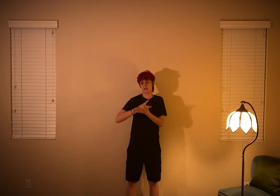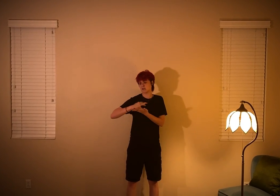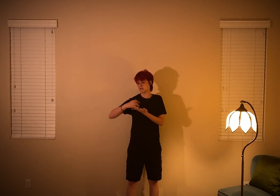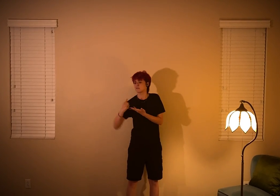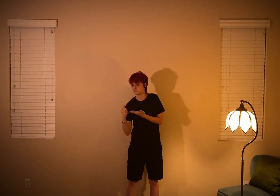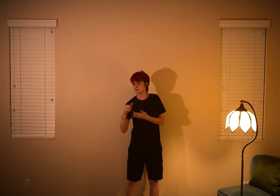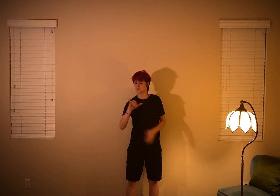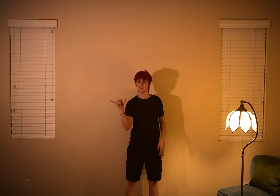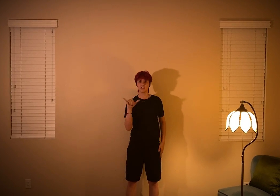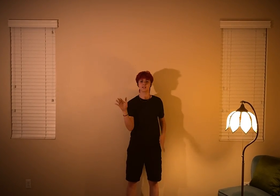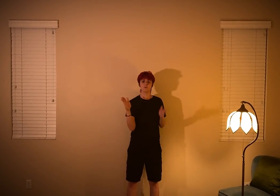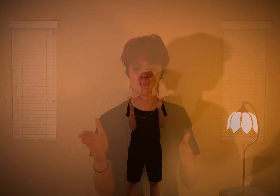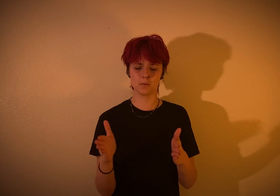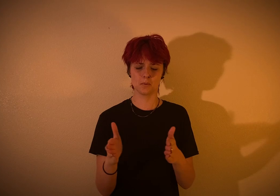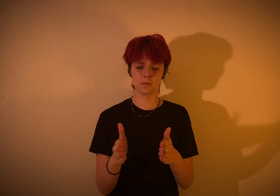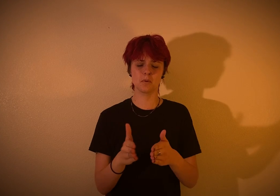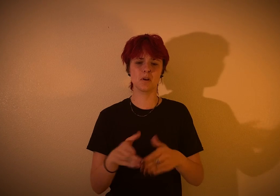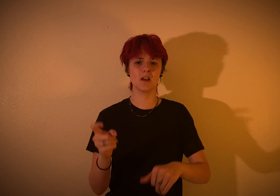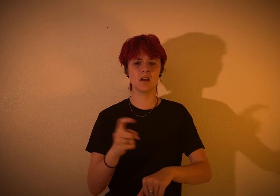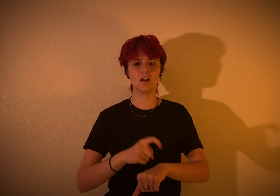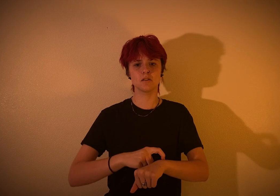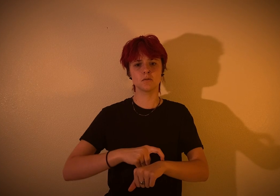in the world's smallest